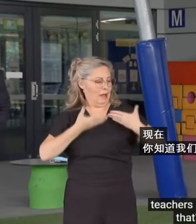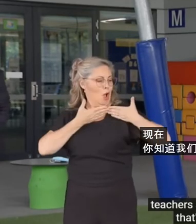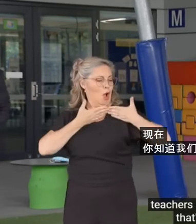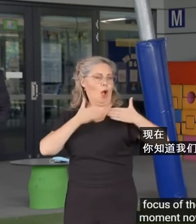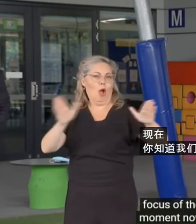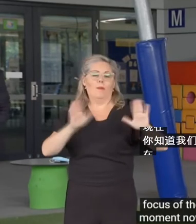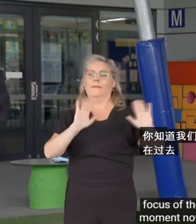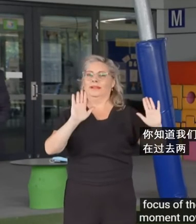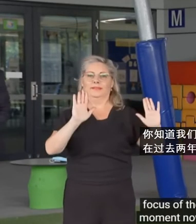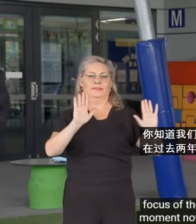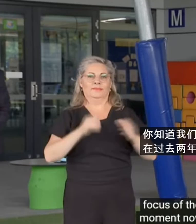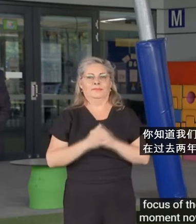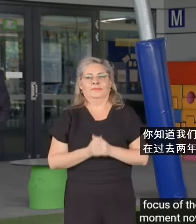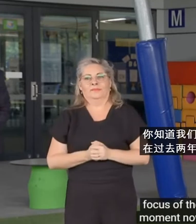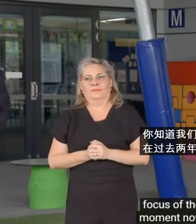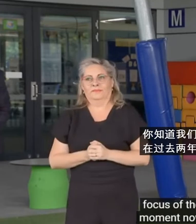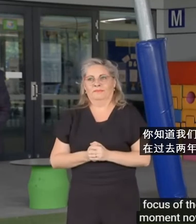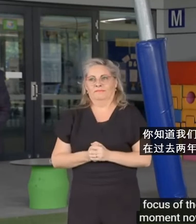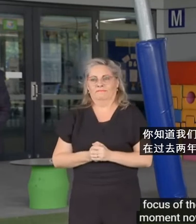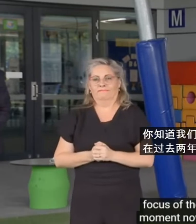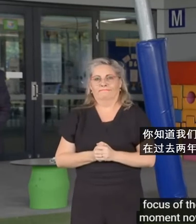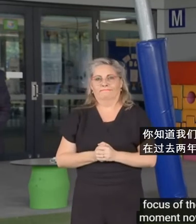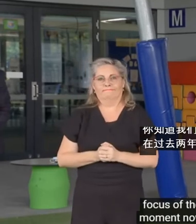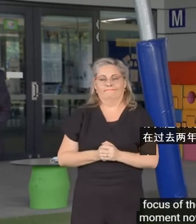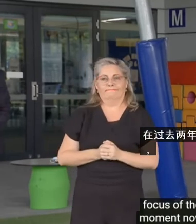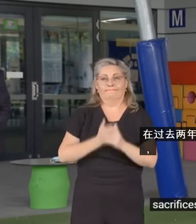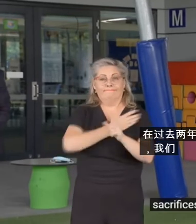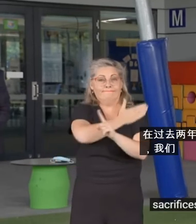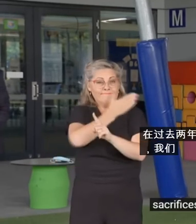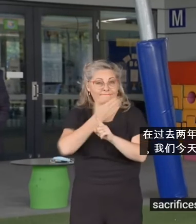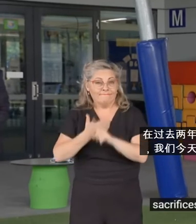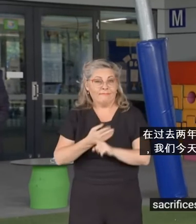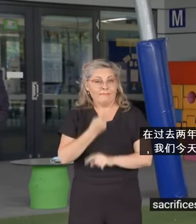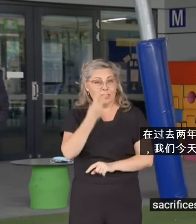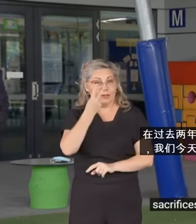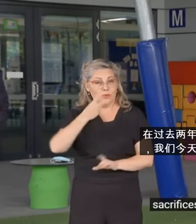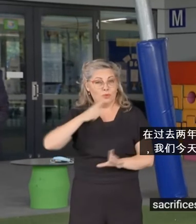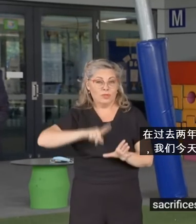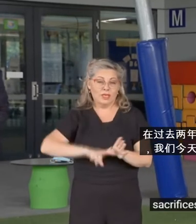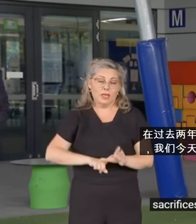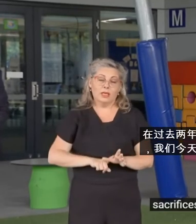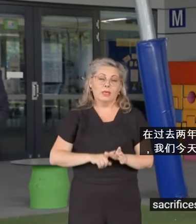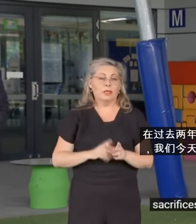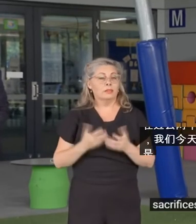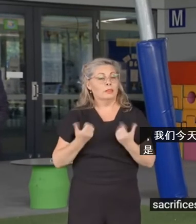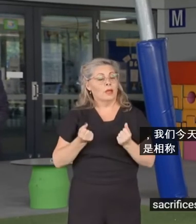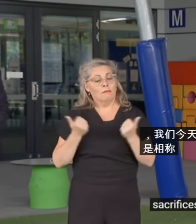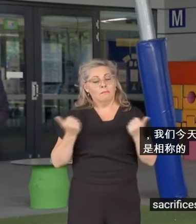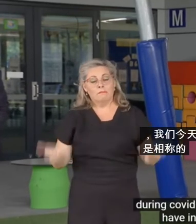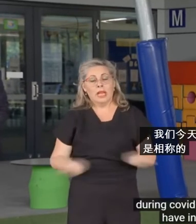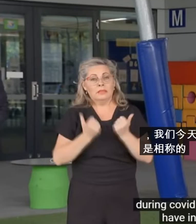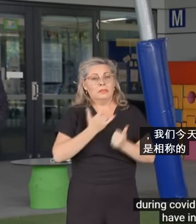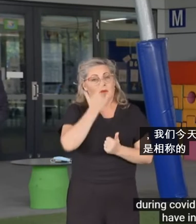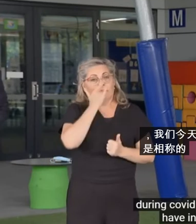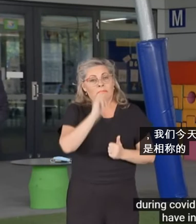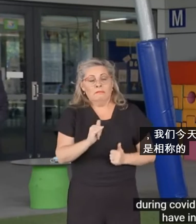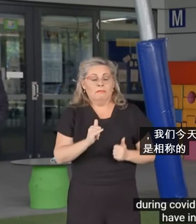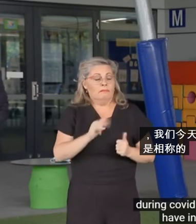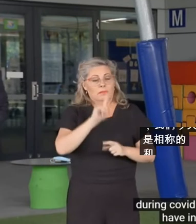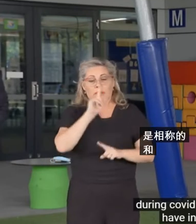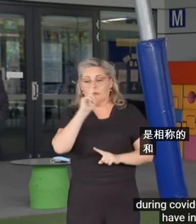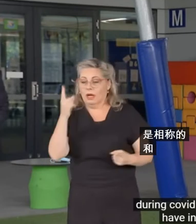we've had to make sacrifices over the last 2 years during COVID. The measures we have in place today are